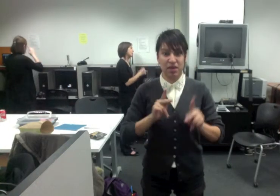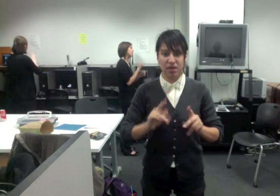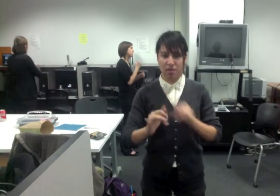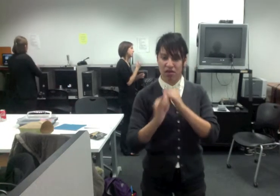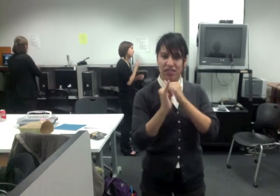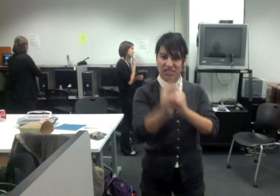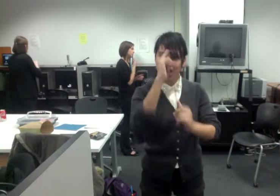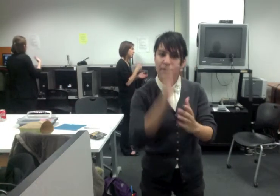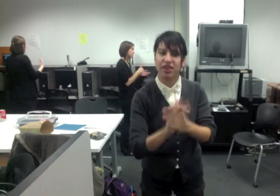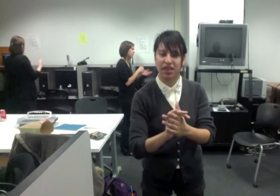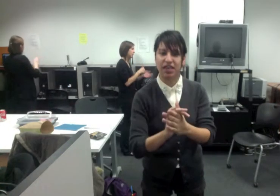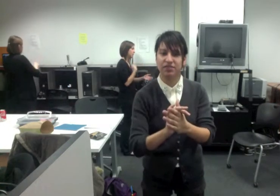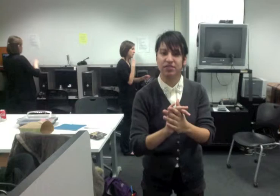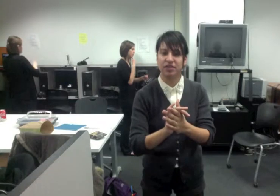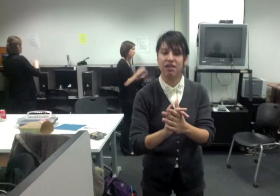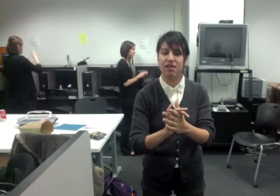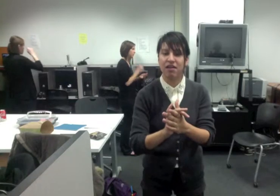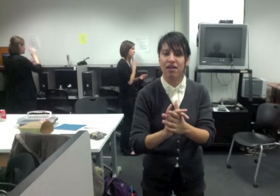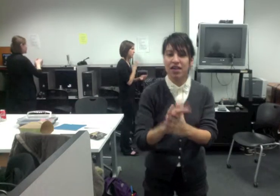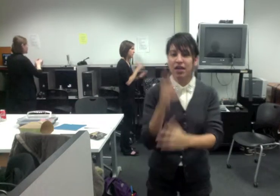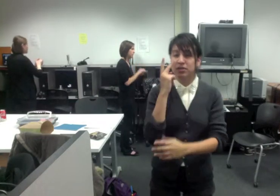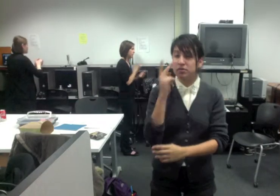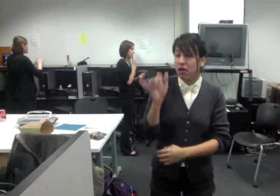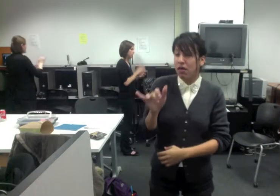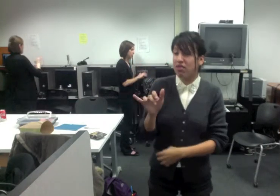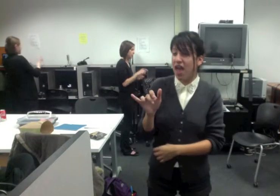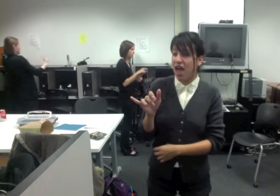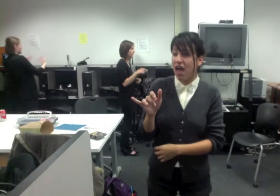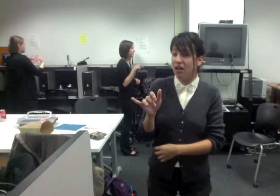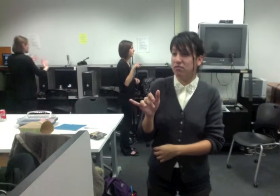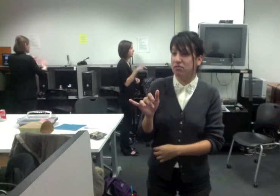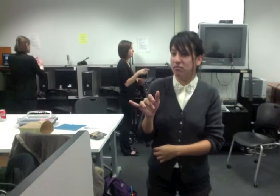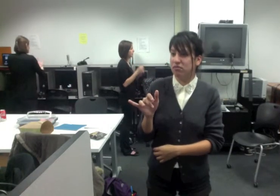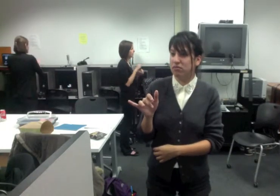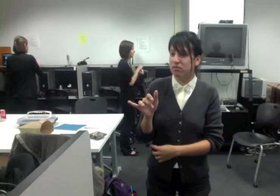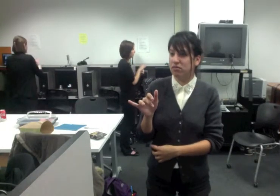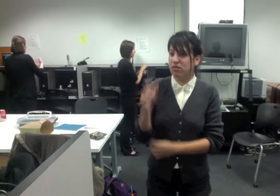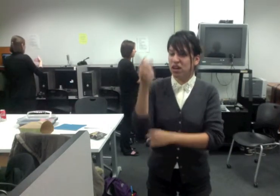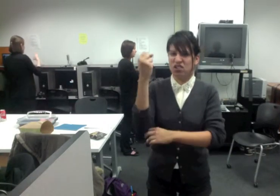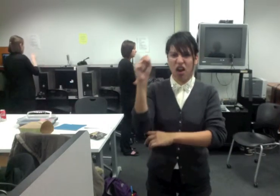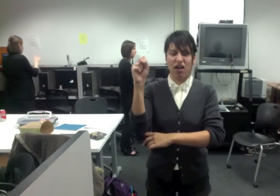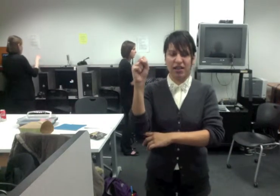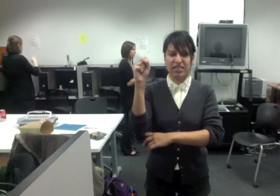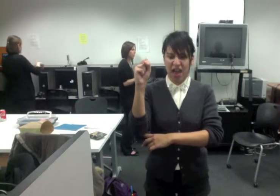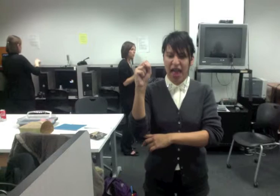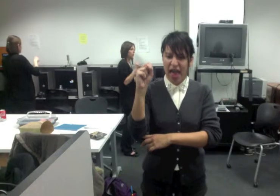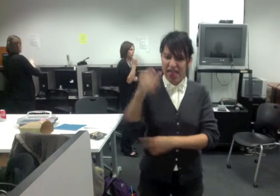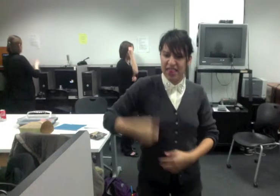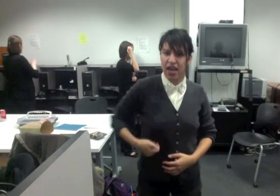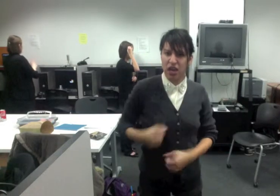his cause and they made it their own, and they told people. And some of those people created structures to get the word out to even more people. And